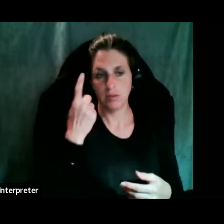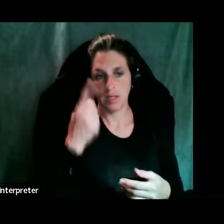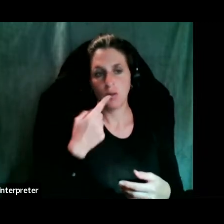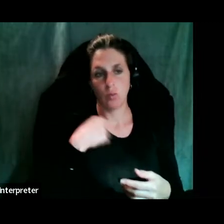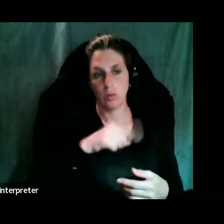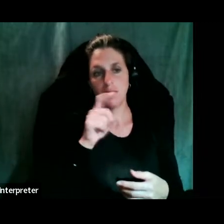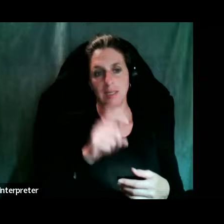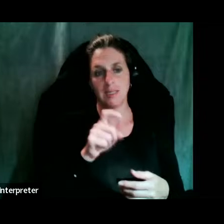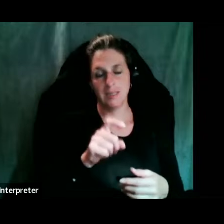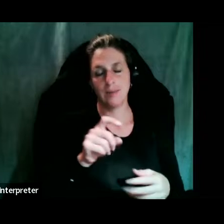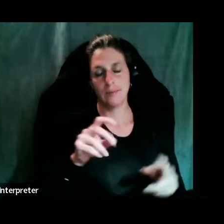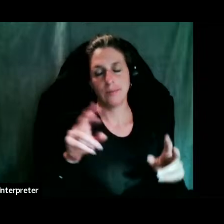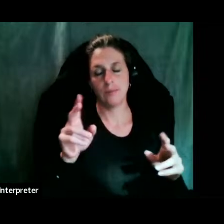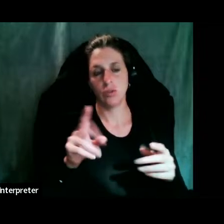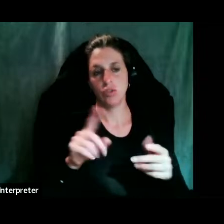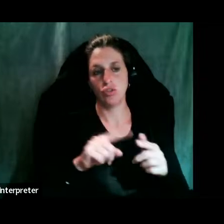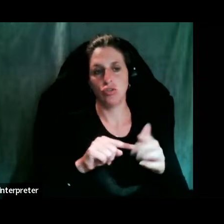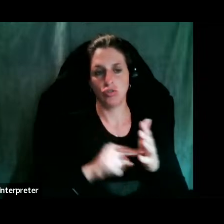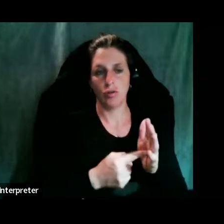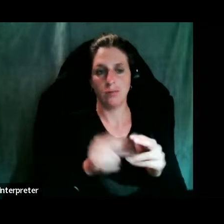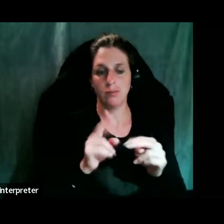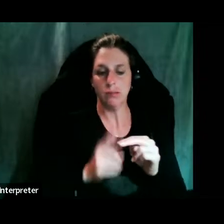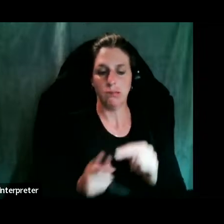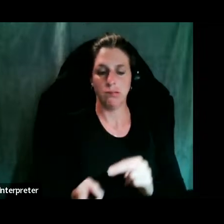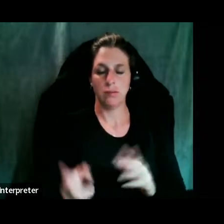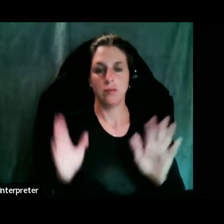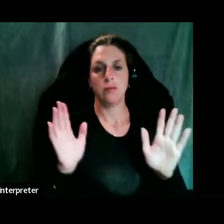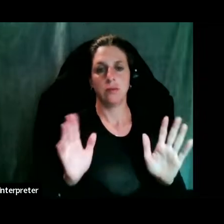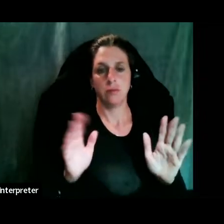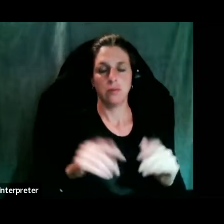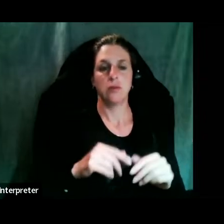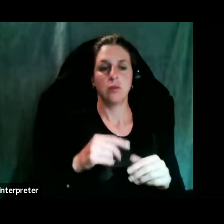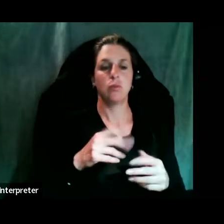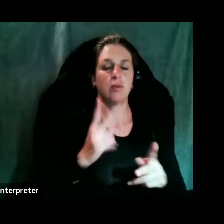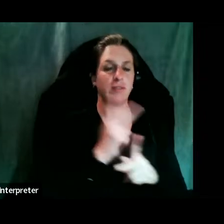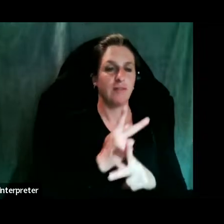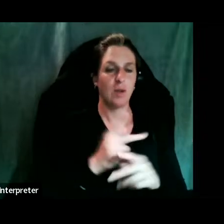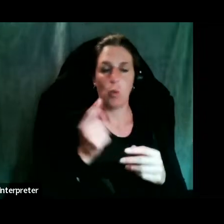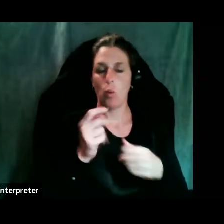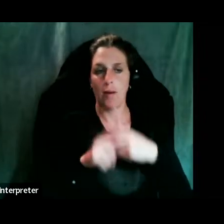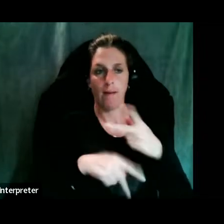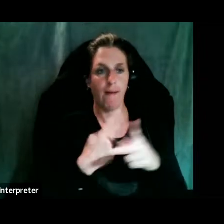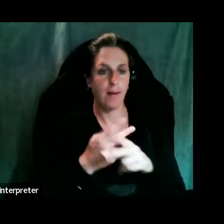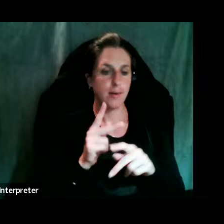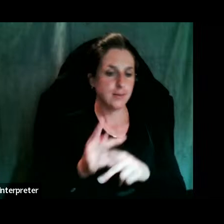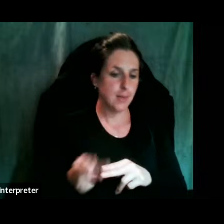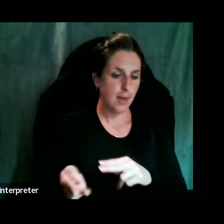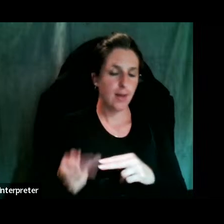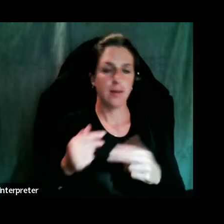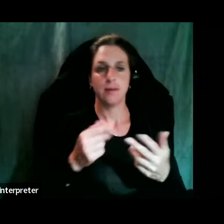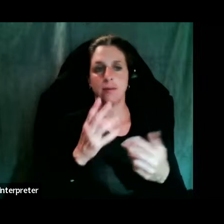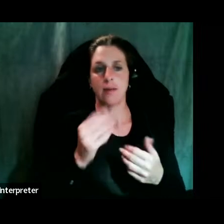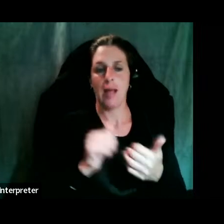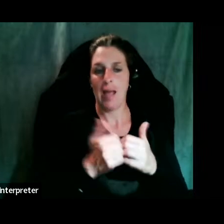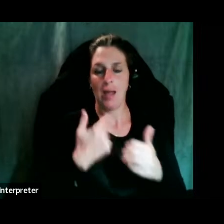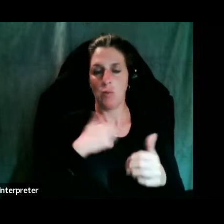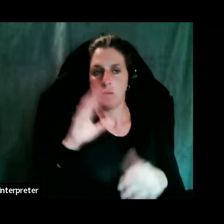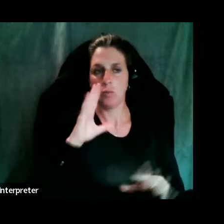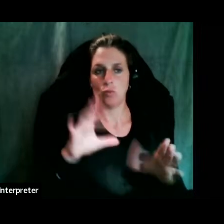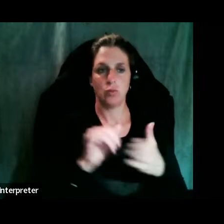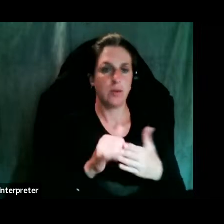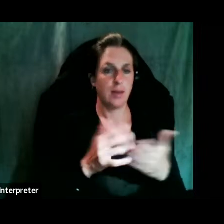getting on a diet. So I understand that. So let's figure out what kind of diet we're going to do and how we're going to do it. So. Are there any